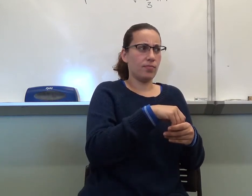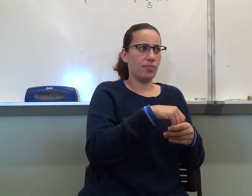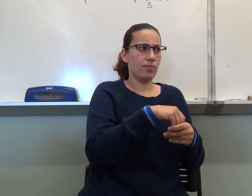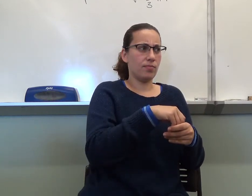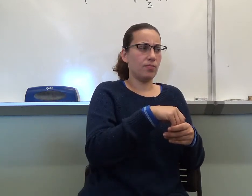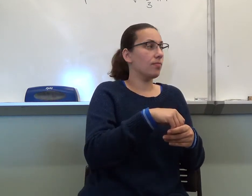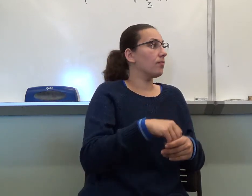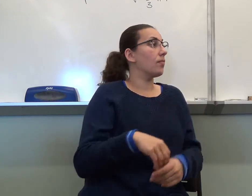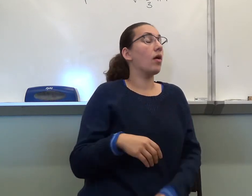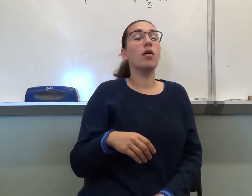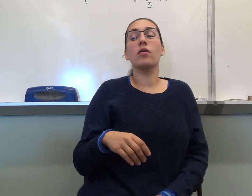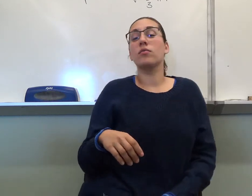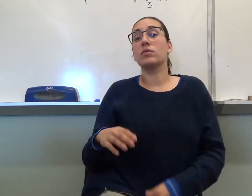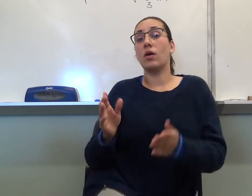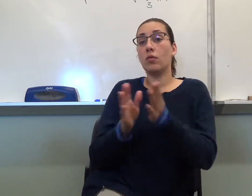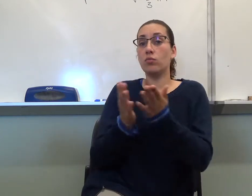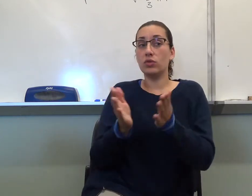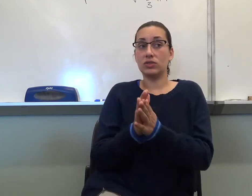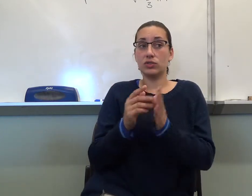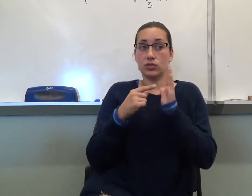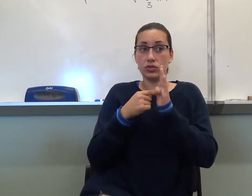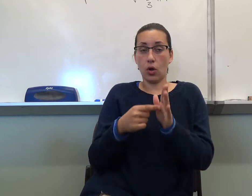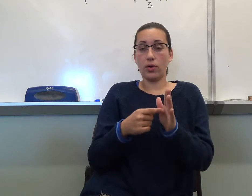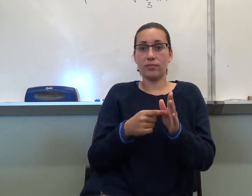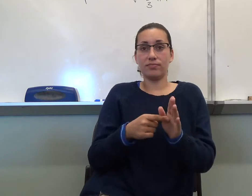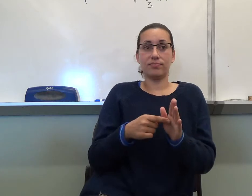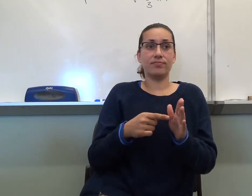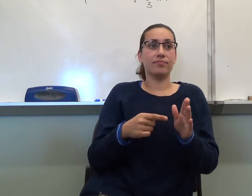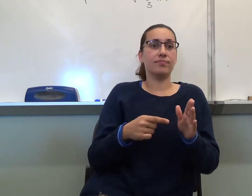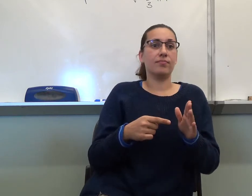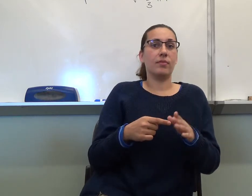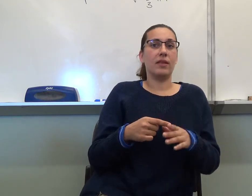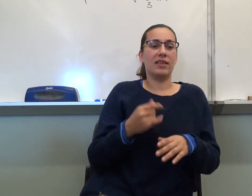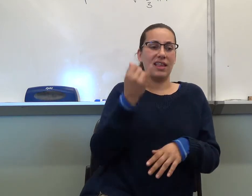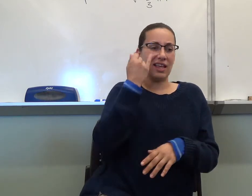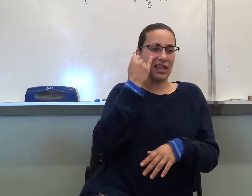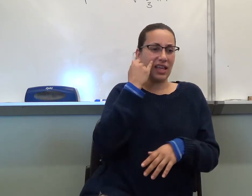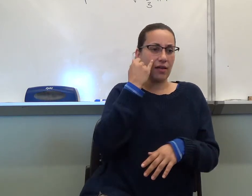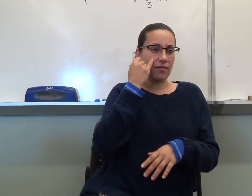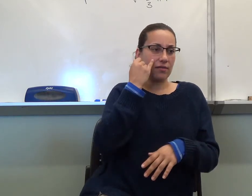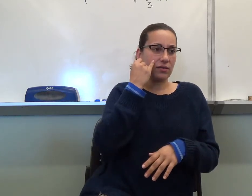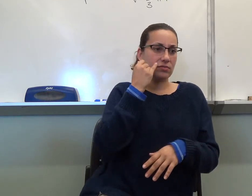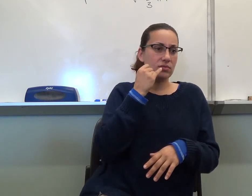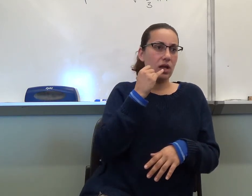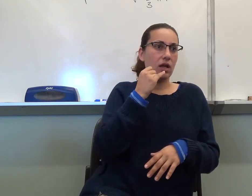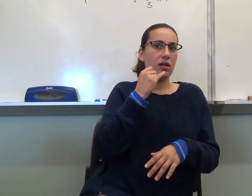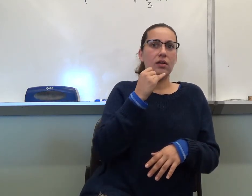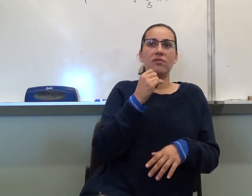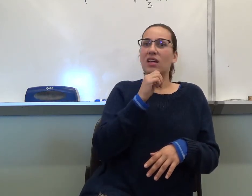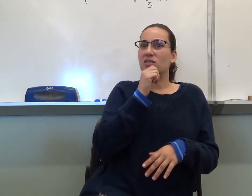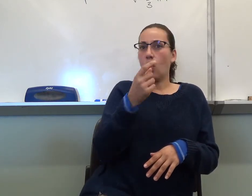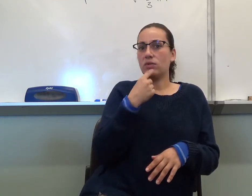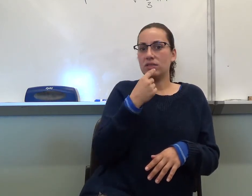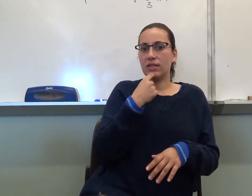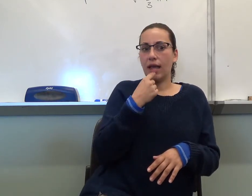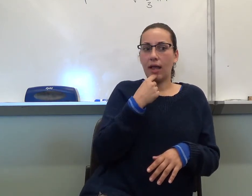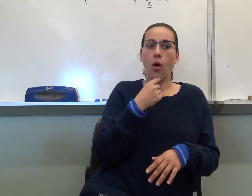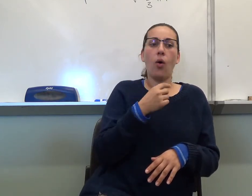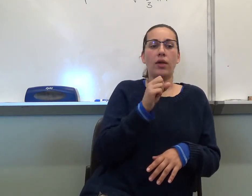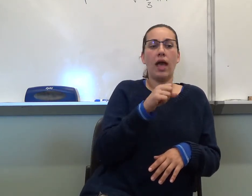What they're saying is, if they don't tell you in a particular problem what to use for pi, then use 3.14. Yeah. That's